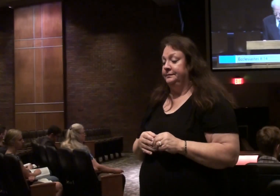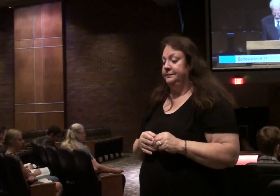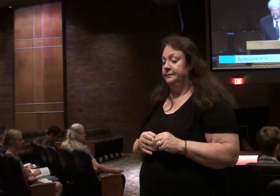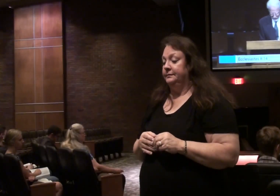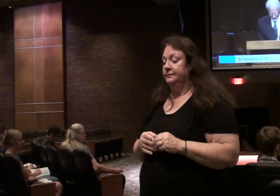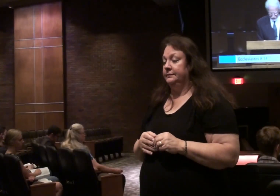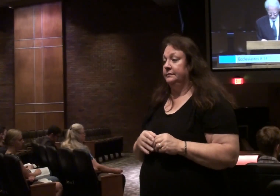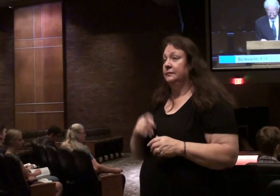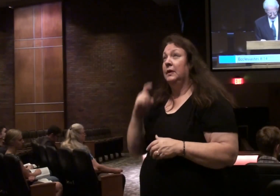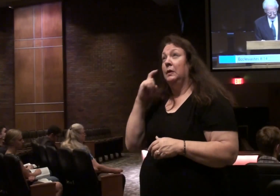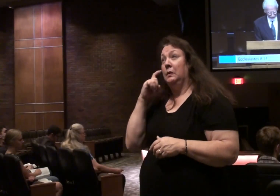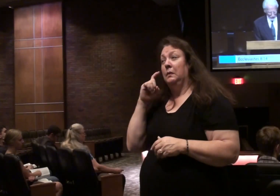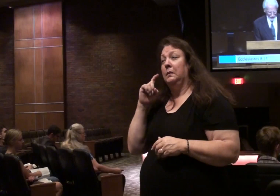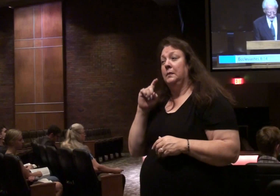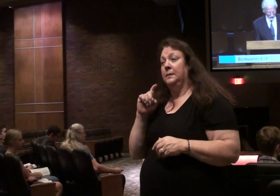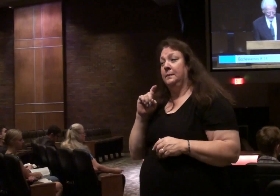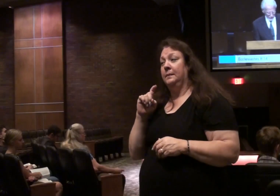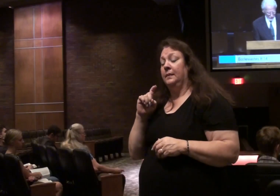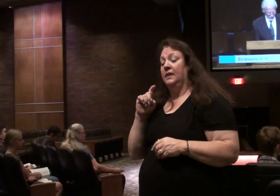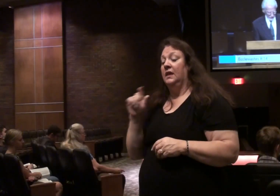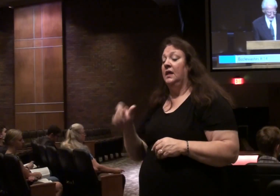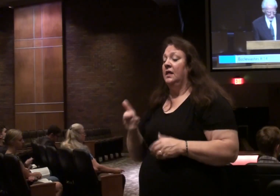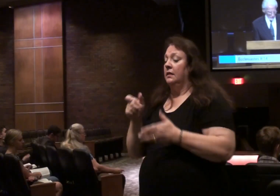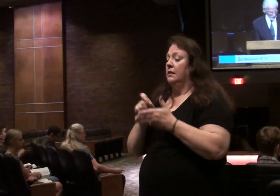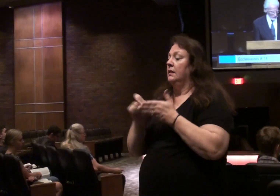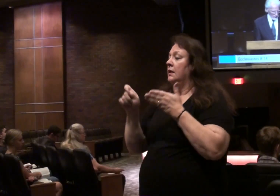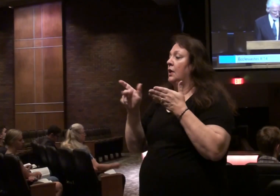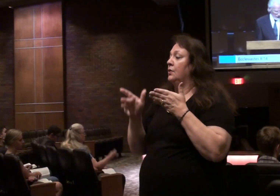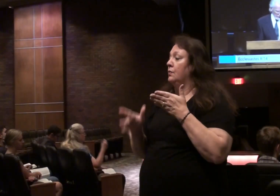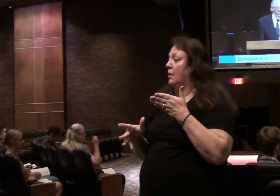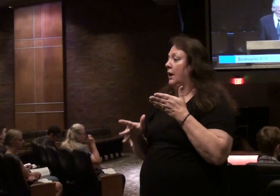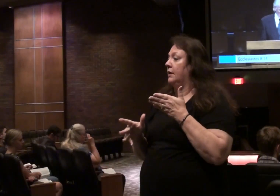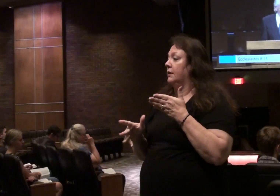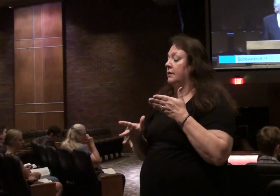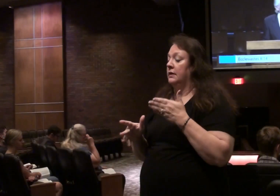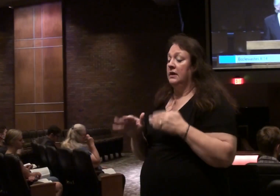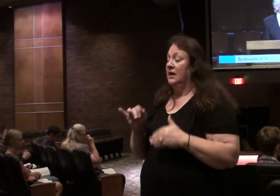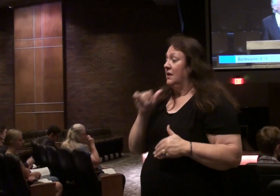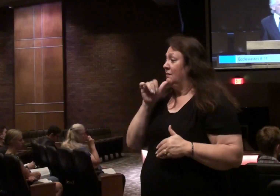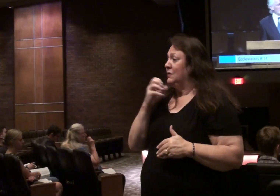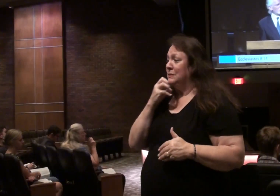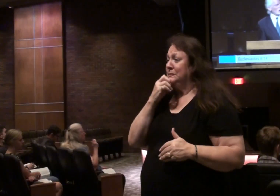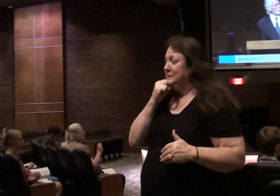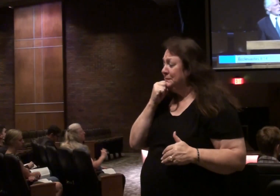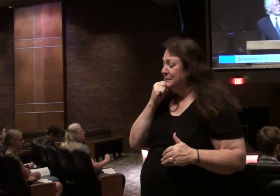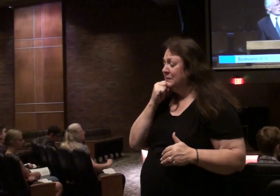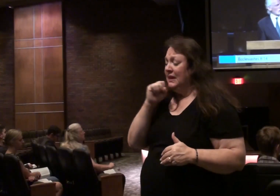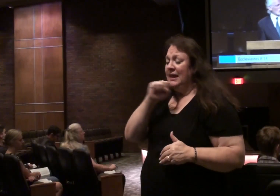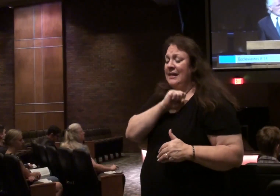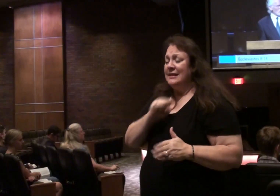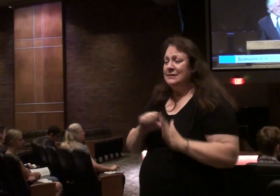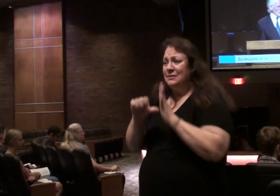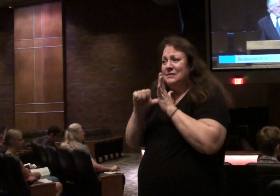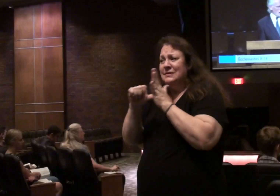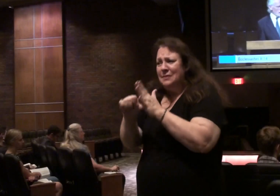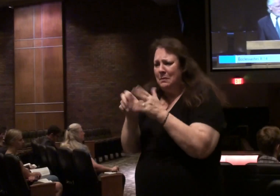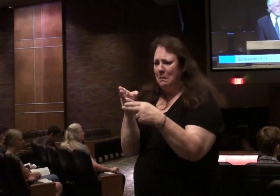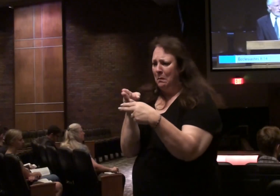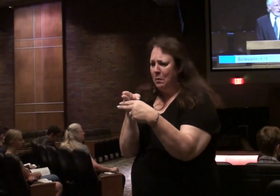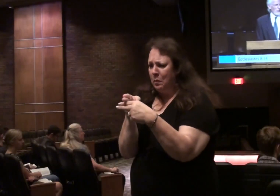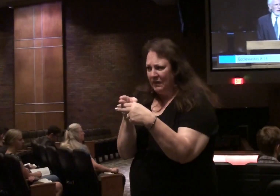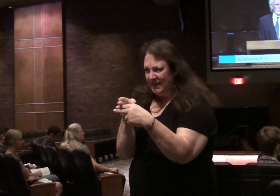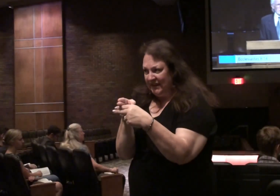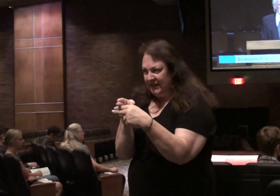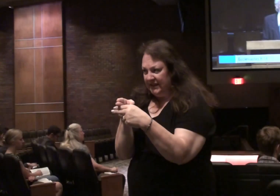So the recognition of that. The other writers of the Scripture, if we don't appreciate that Solomon is stressing brevity